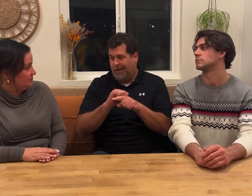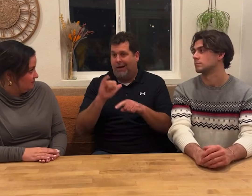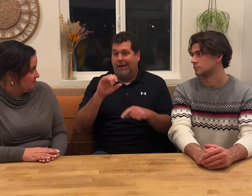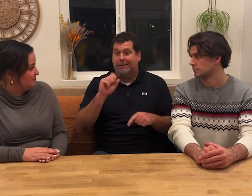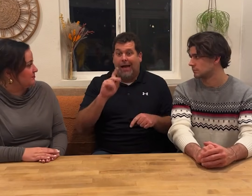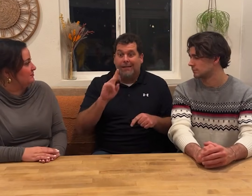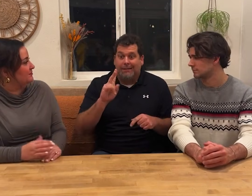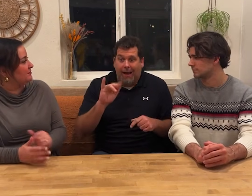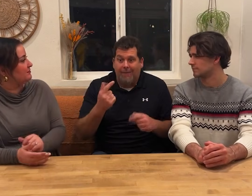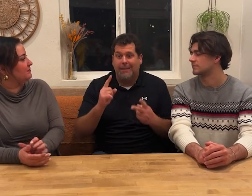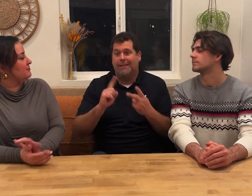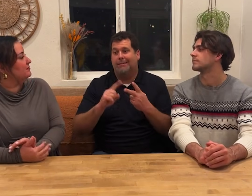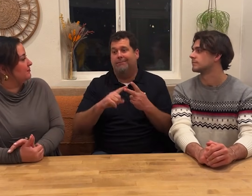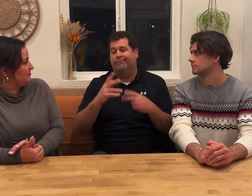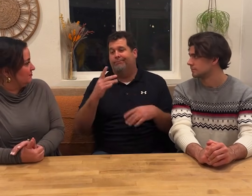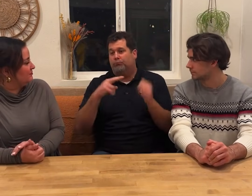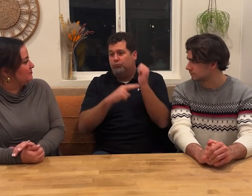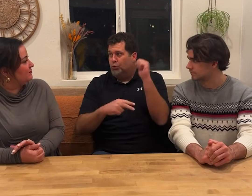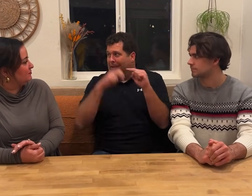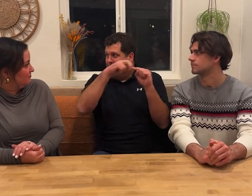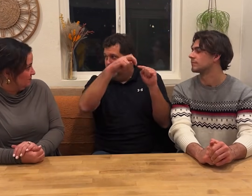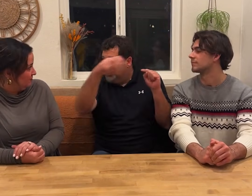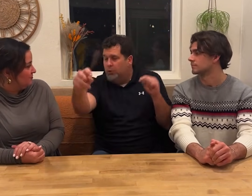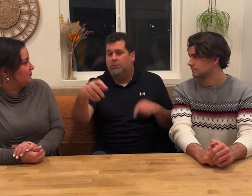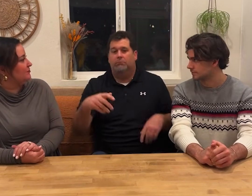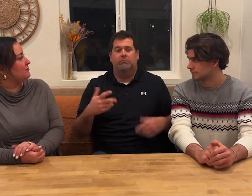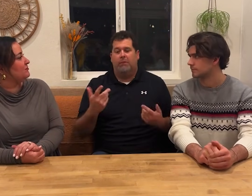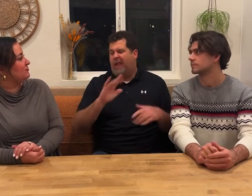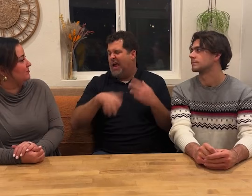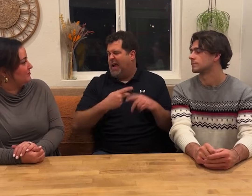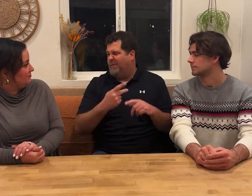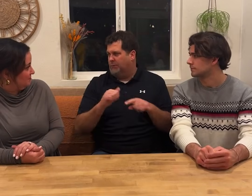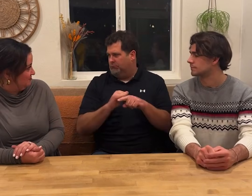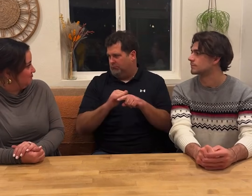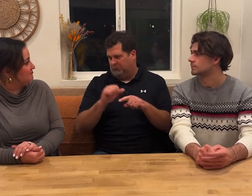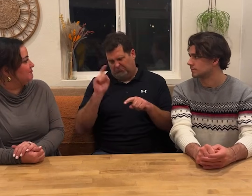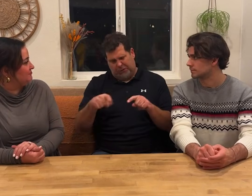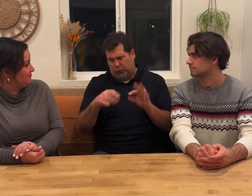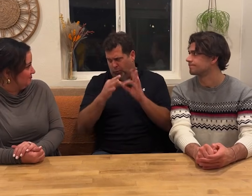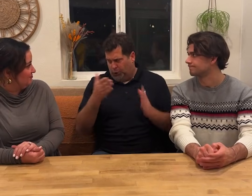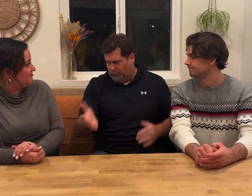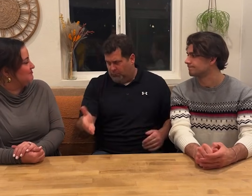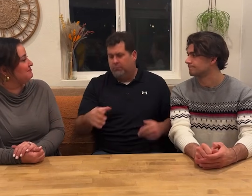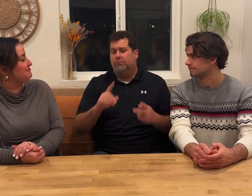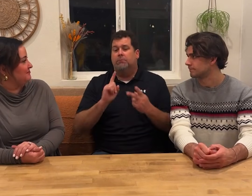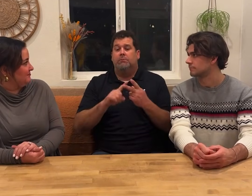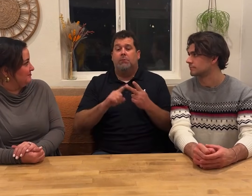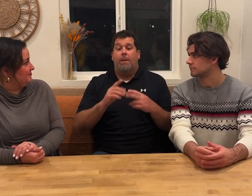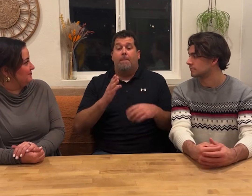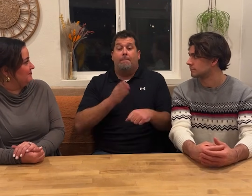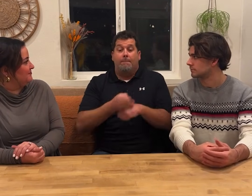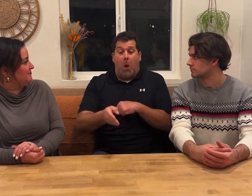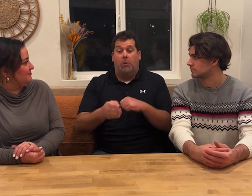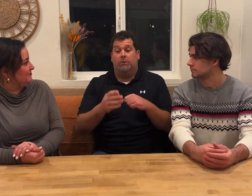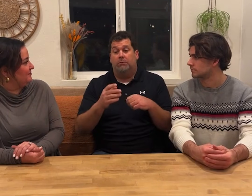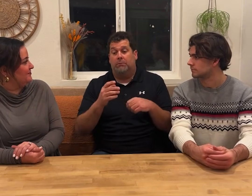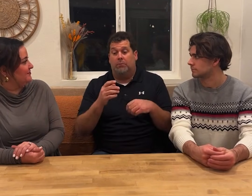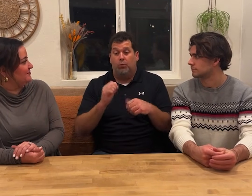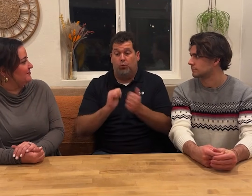with safety training, like the skydiving, walking across the bridge, and that type of stuff where they're doing some safety review, they needed to have